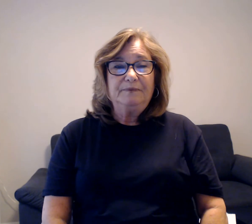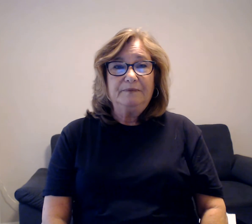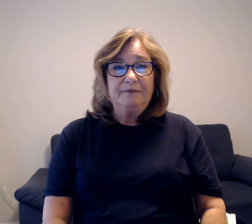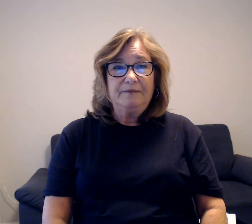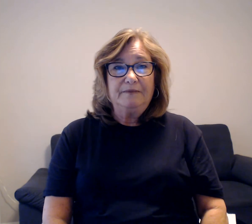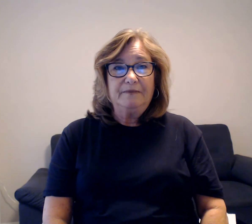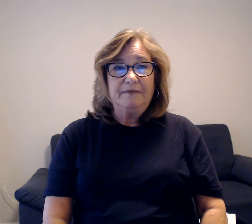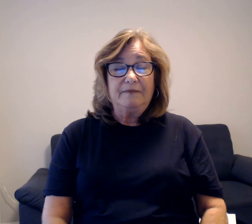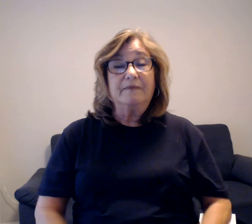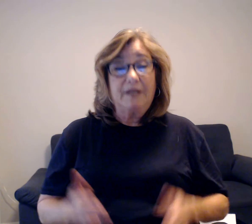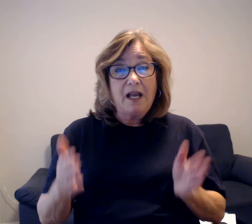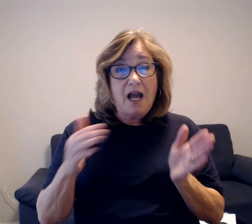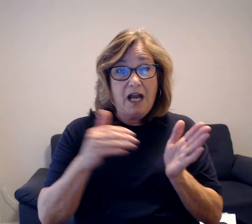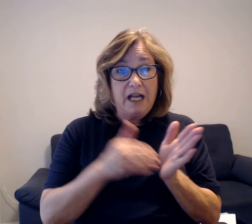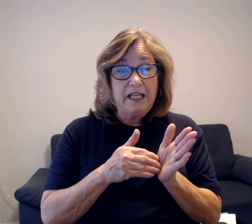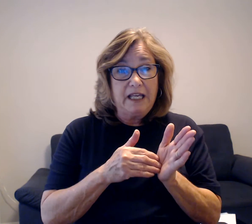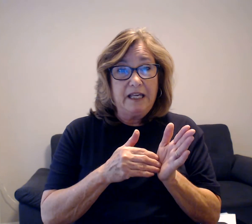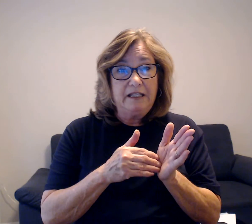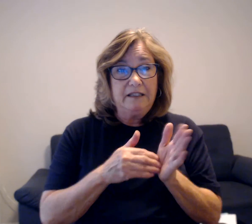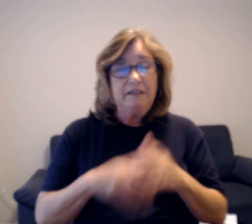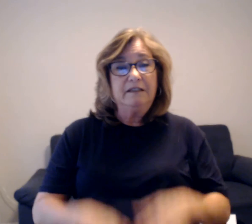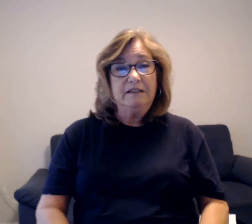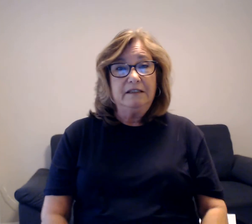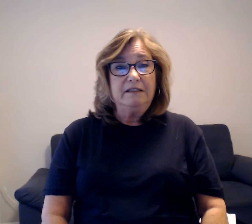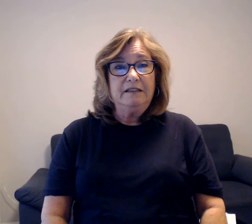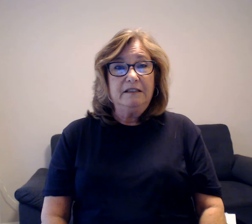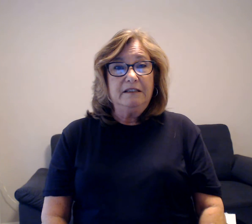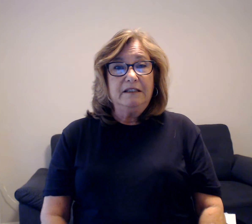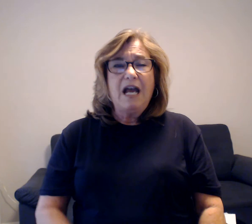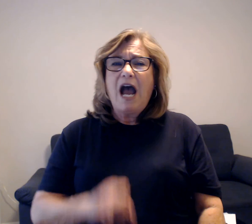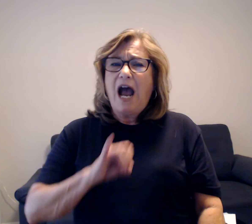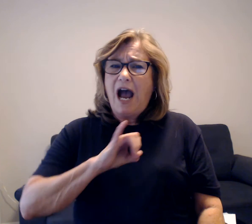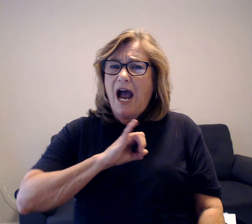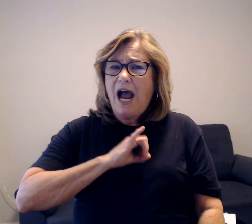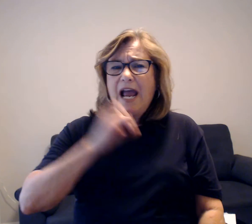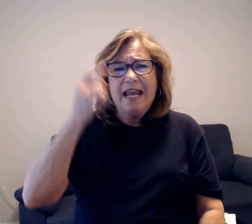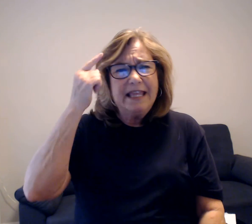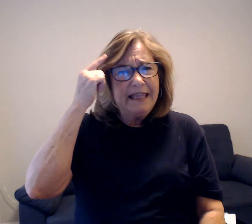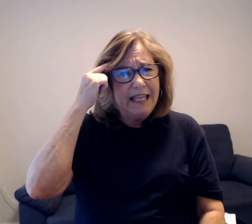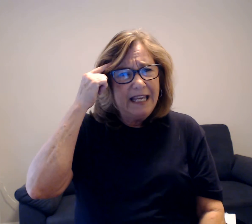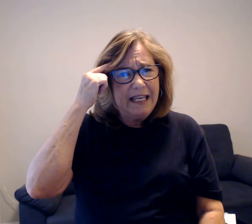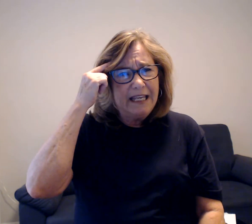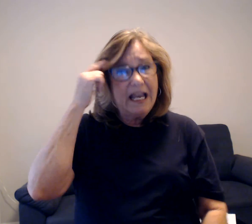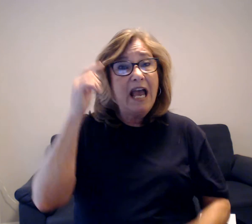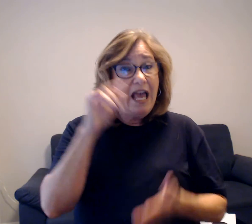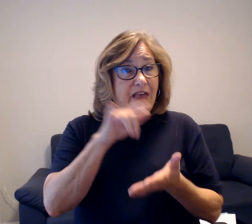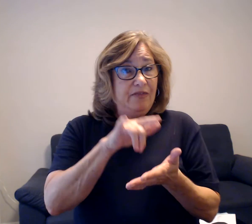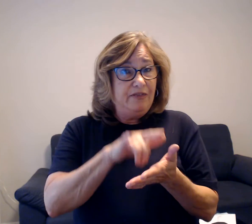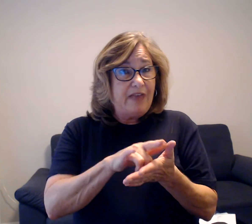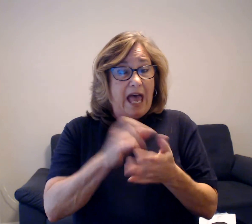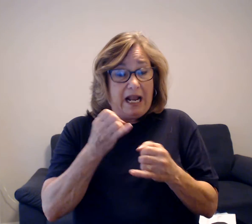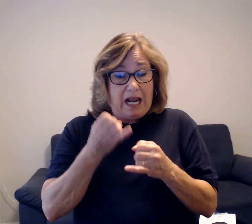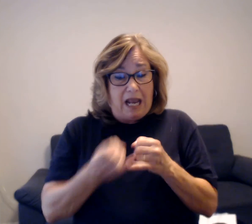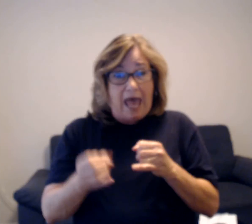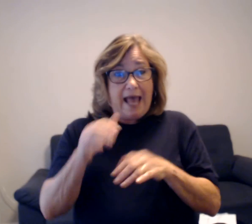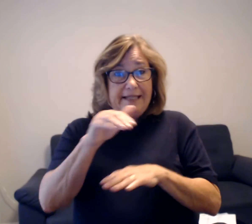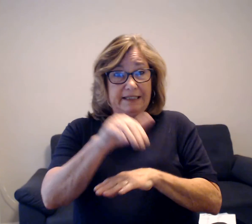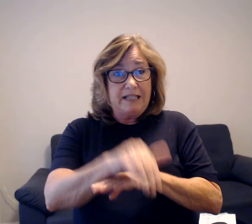Again, I think that last night was a full